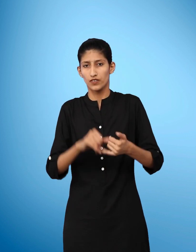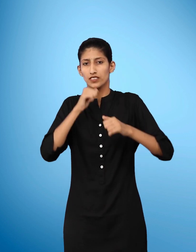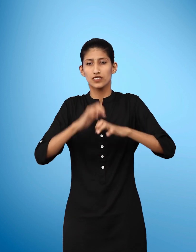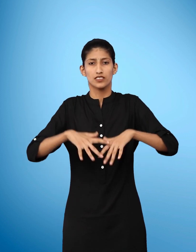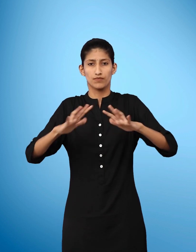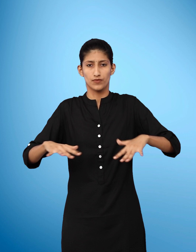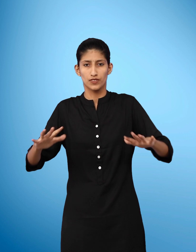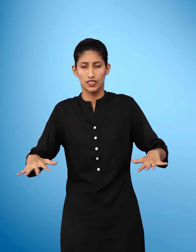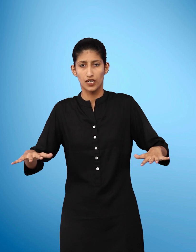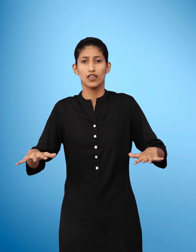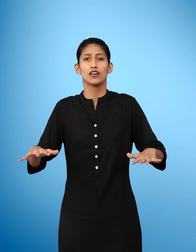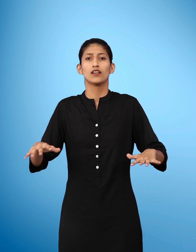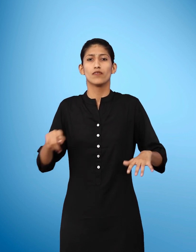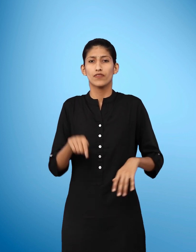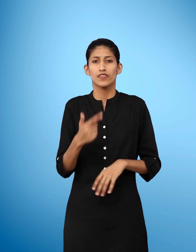sandalwood born in the western hills,